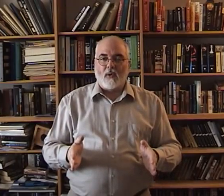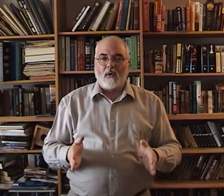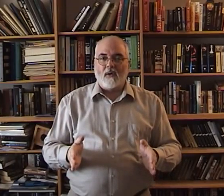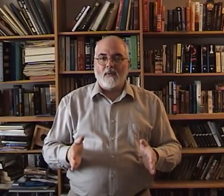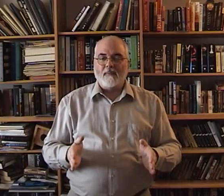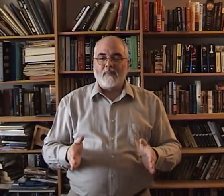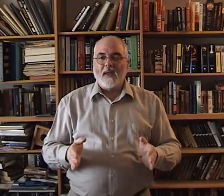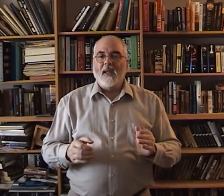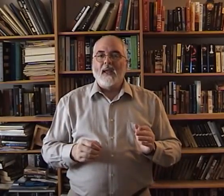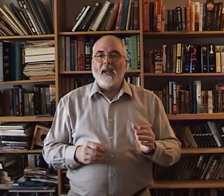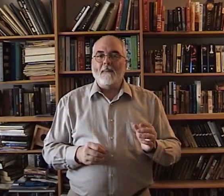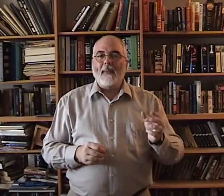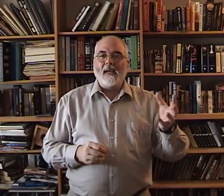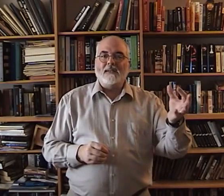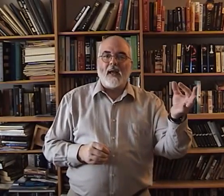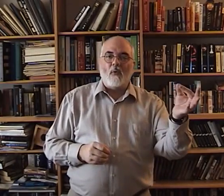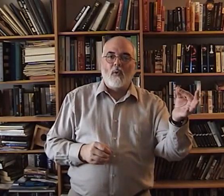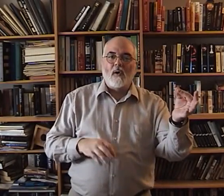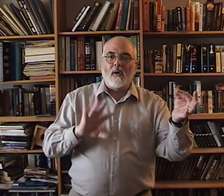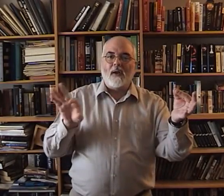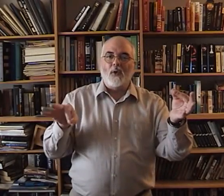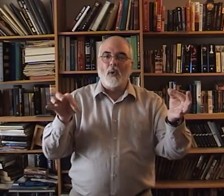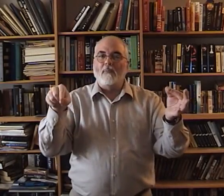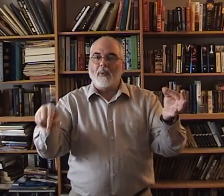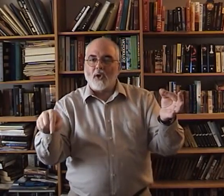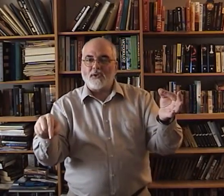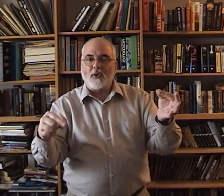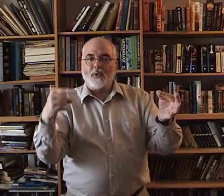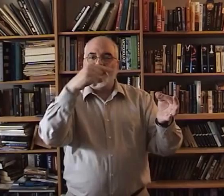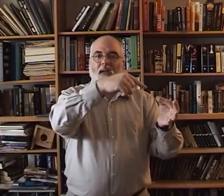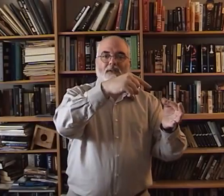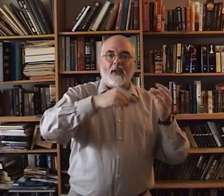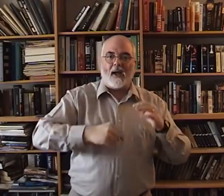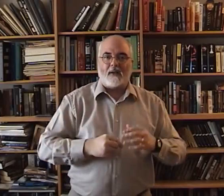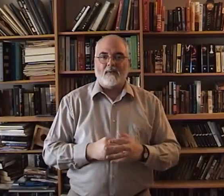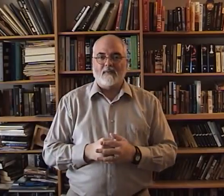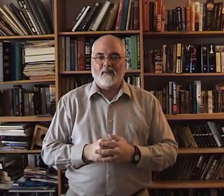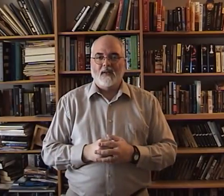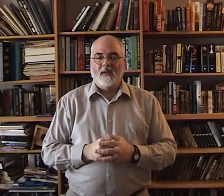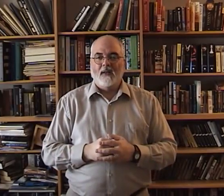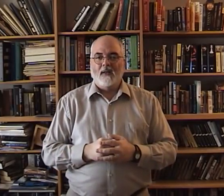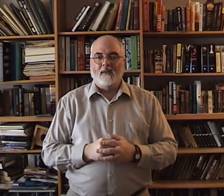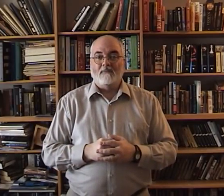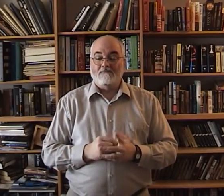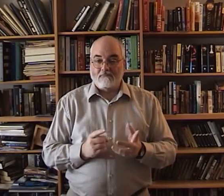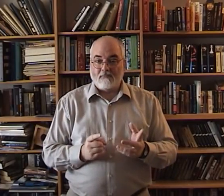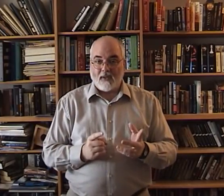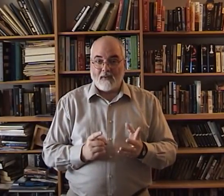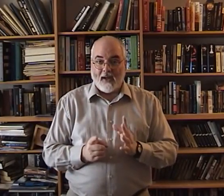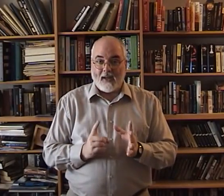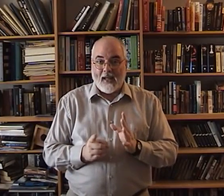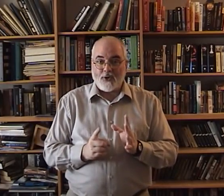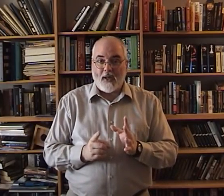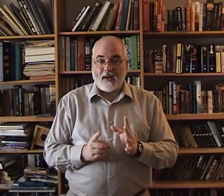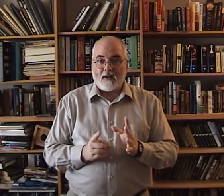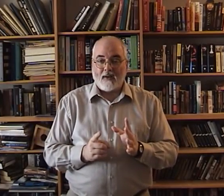word, it makes that word into a person who does that. You catch that?